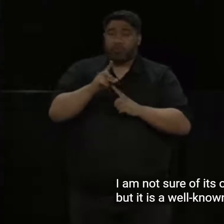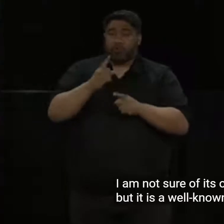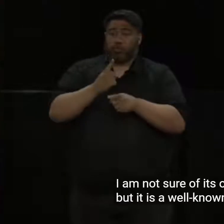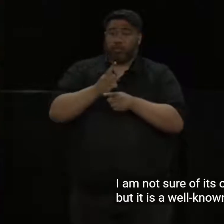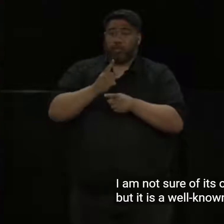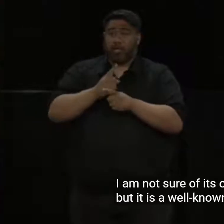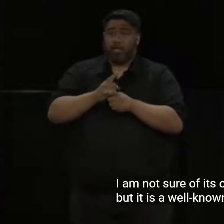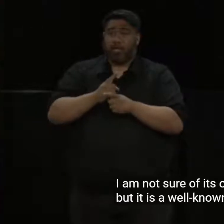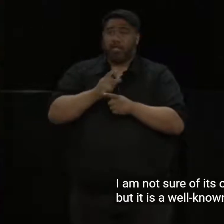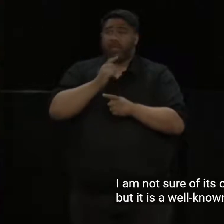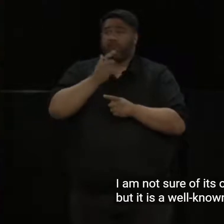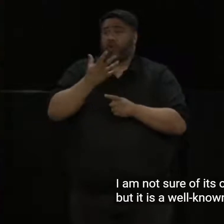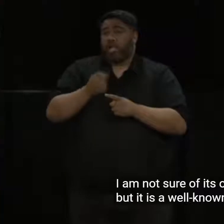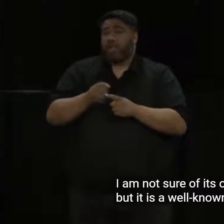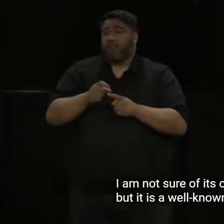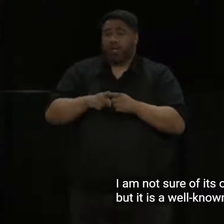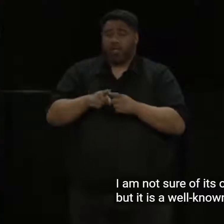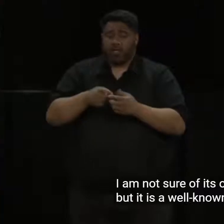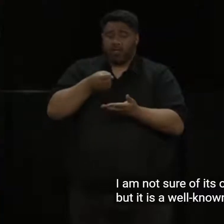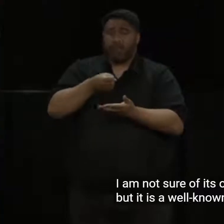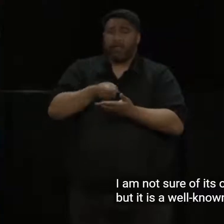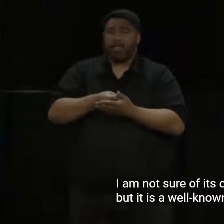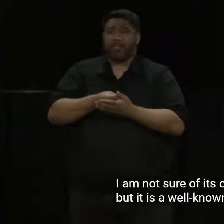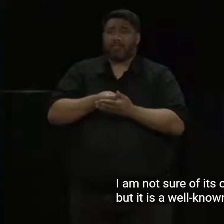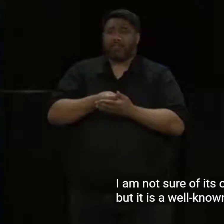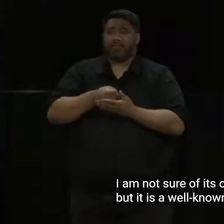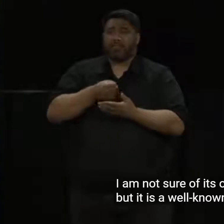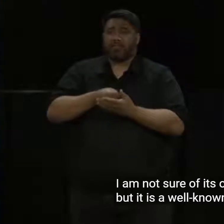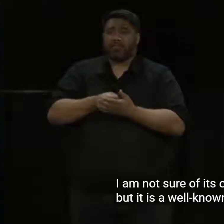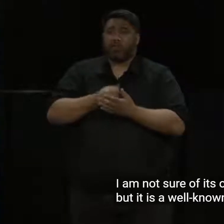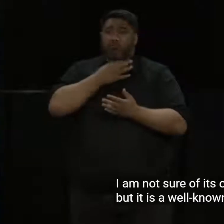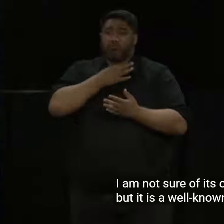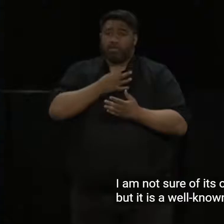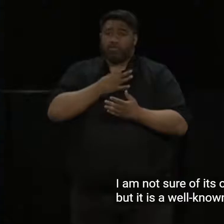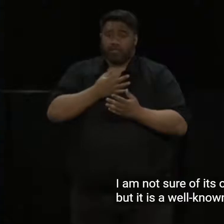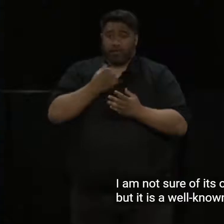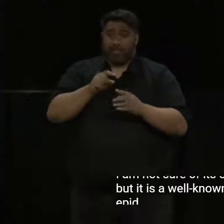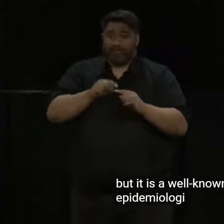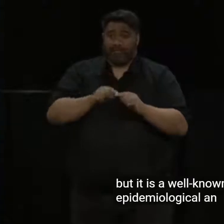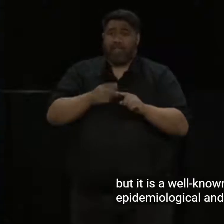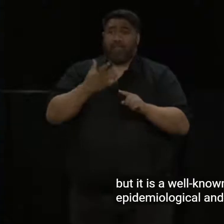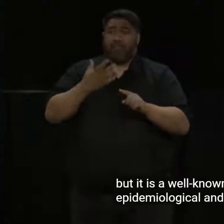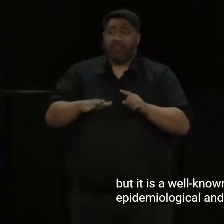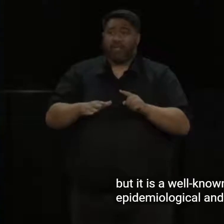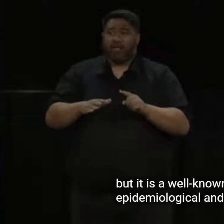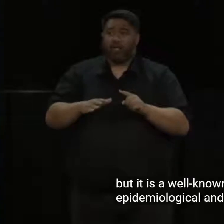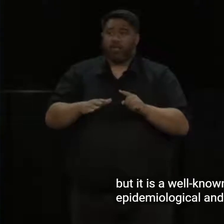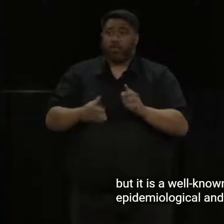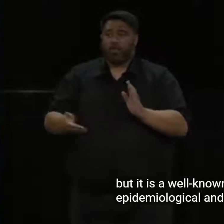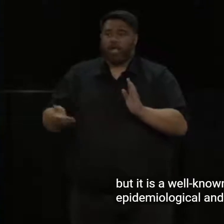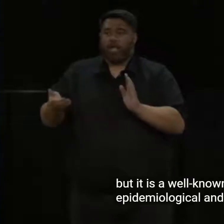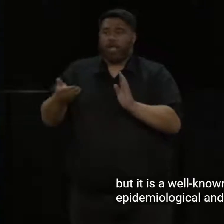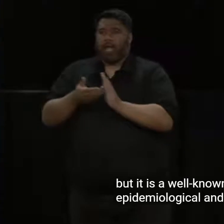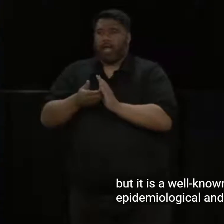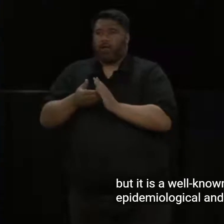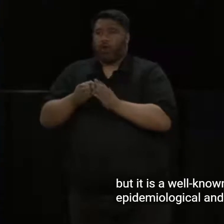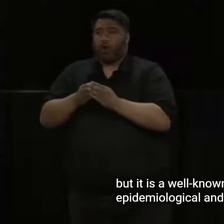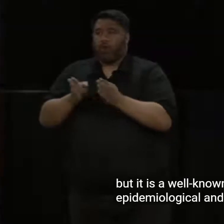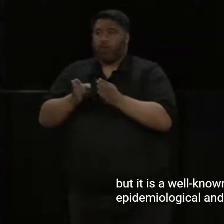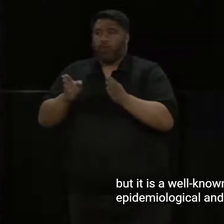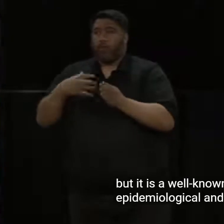got a baseline risk, which we have at the moment from our outbreak, and then you add in the opportunity for other